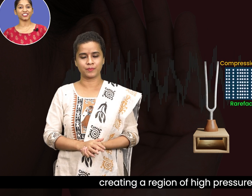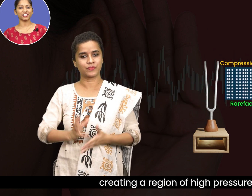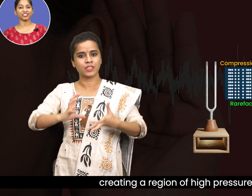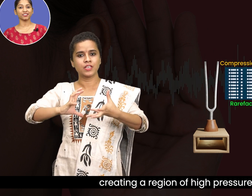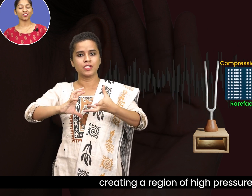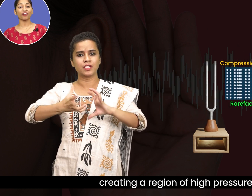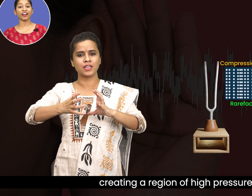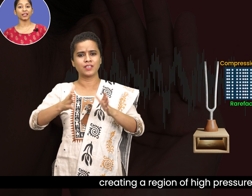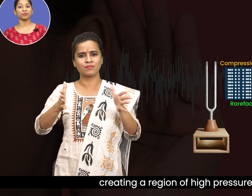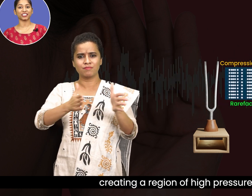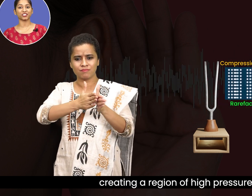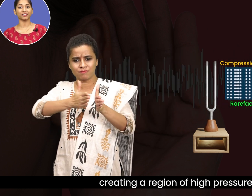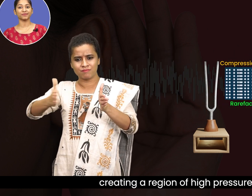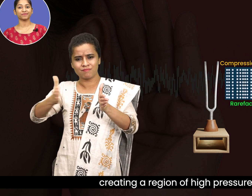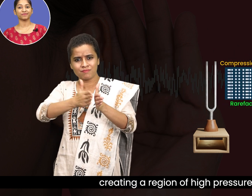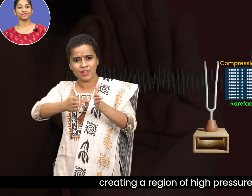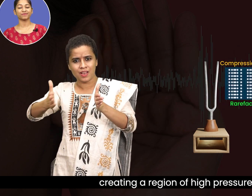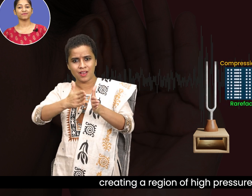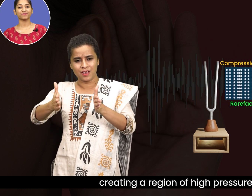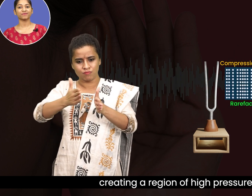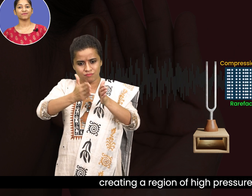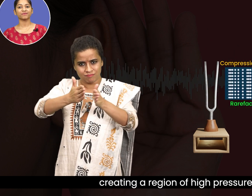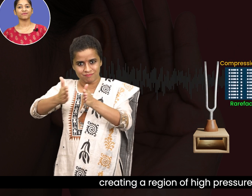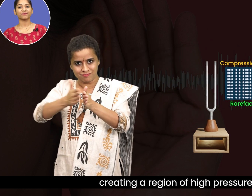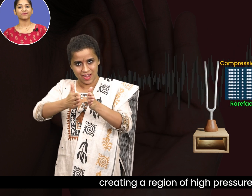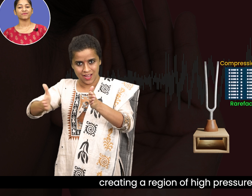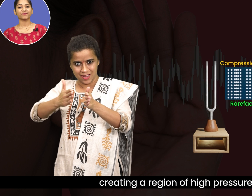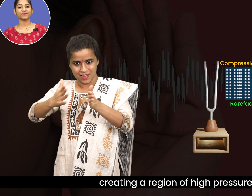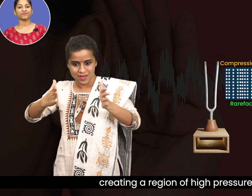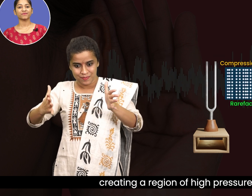creating a region of high pressure.